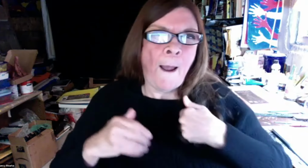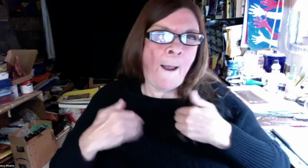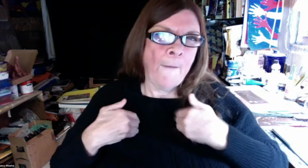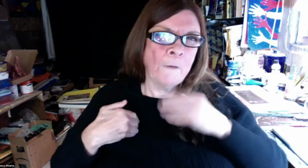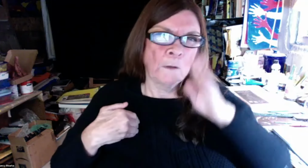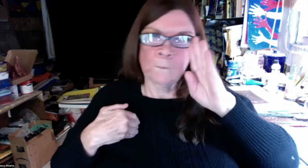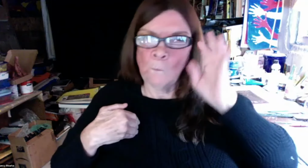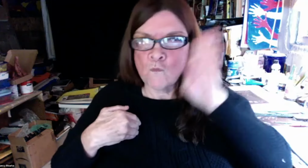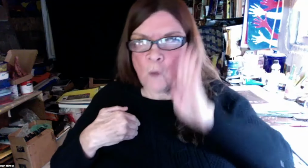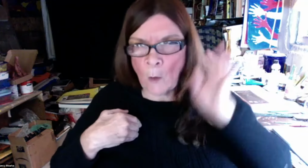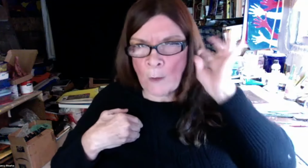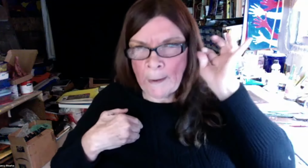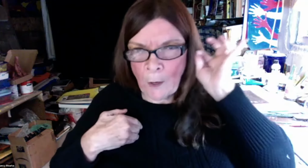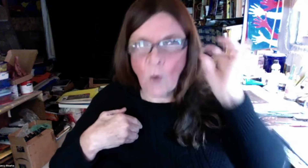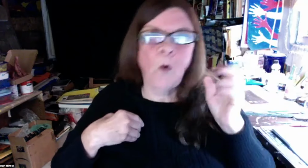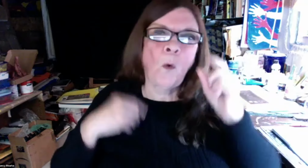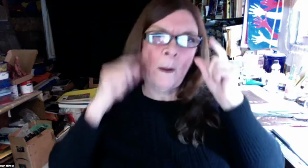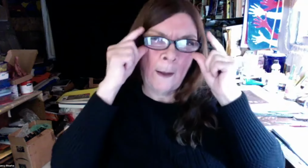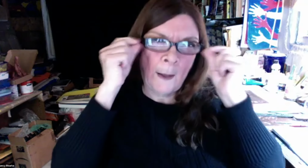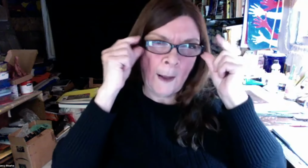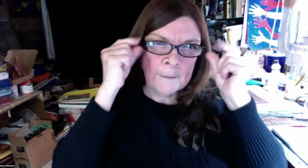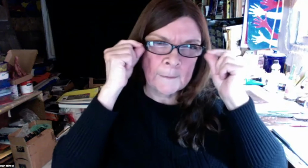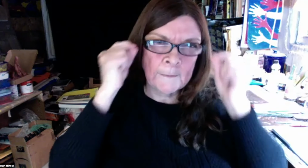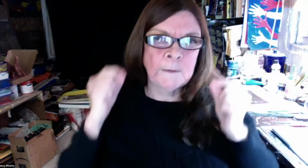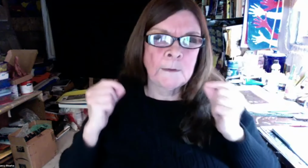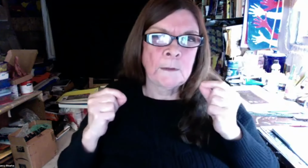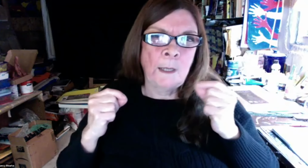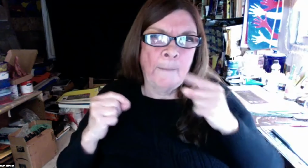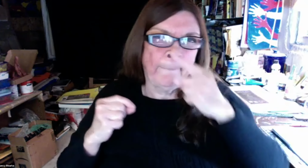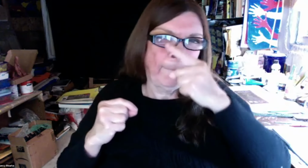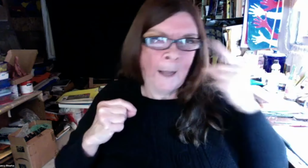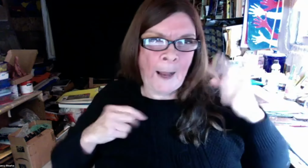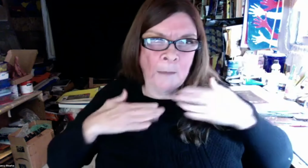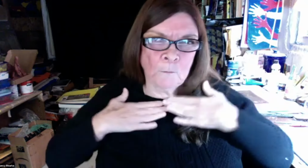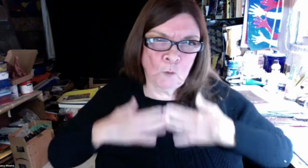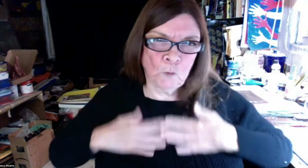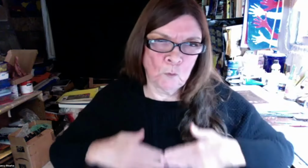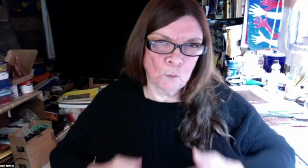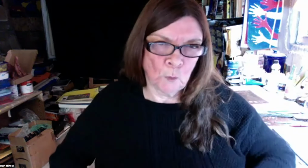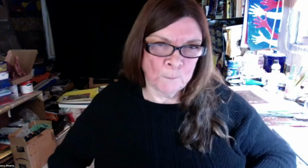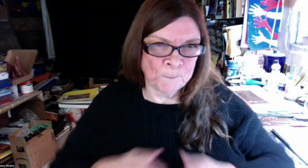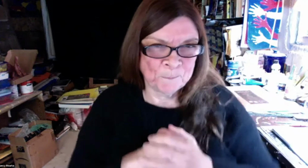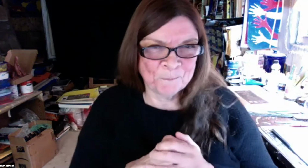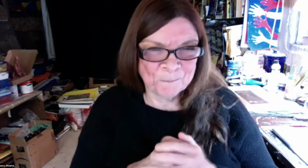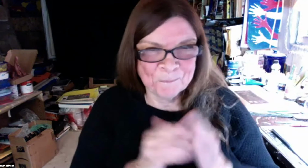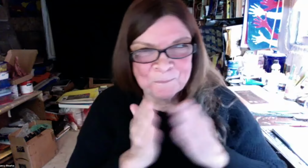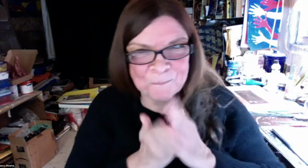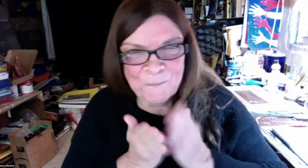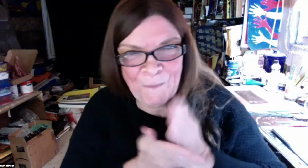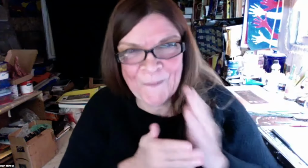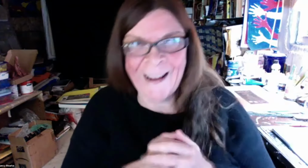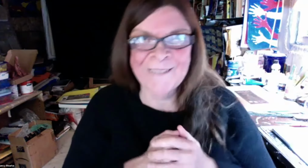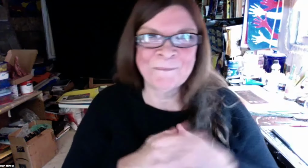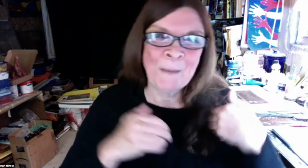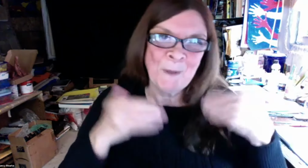right side with a window and I have brown hair. I am wearing glasses. I have on a